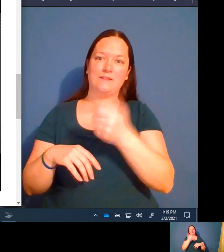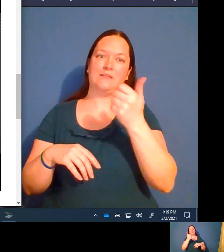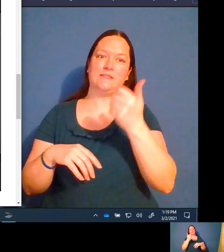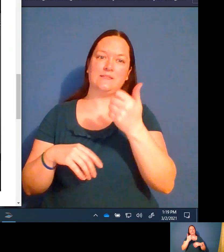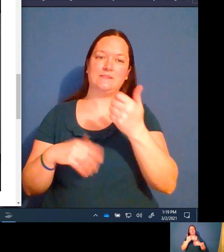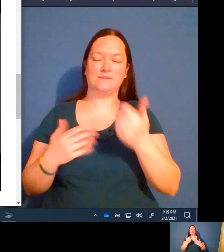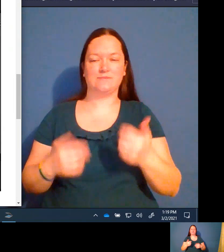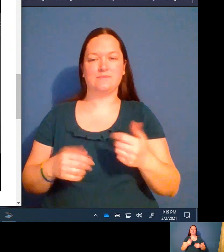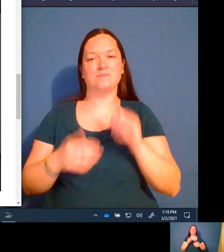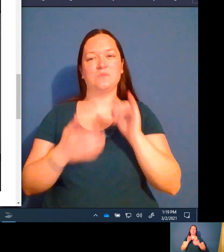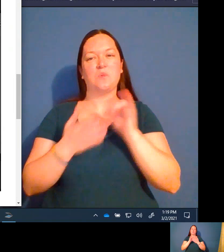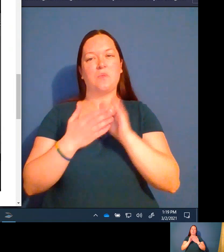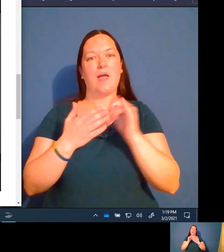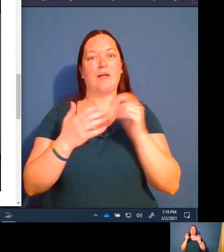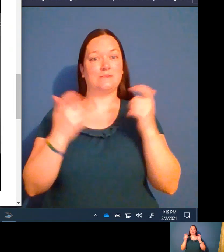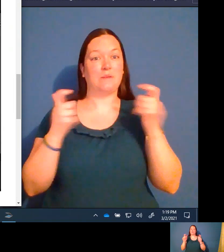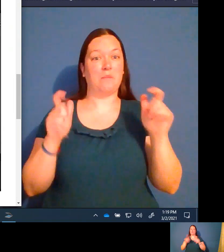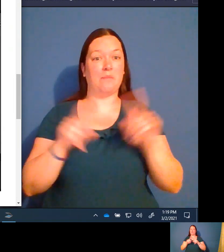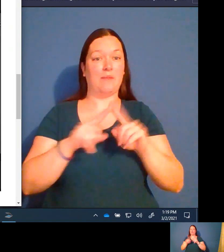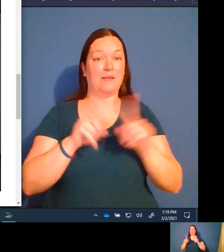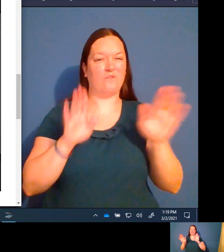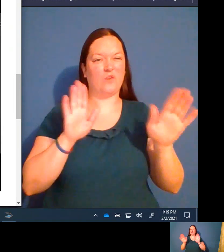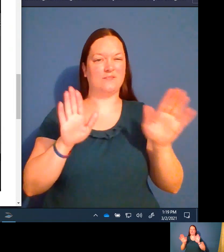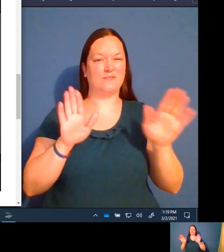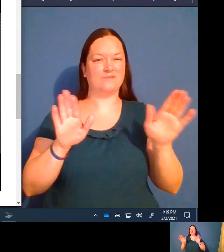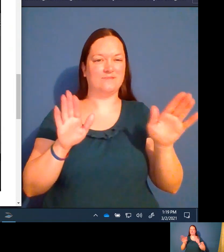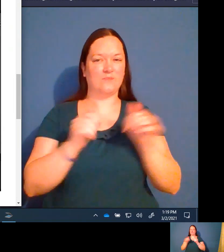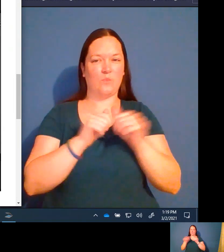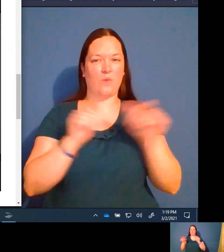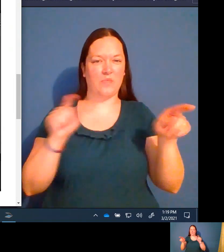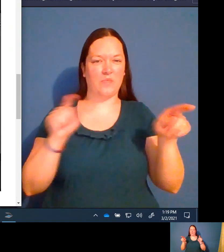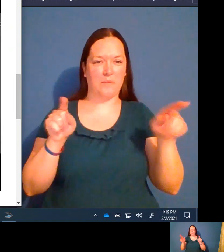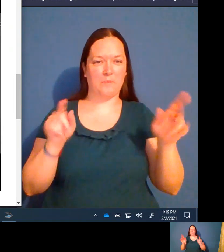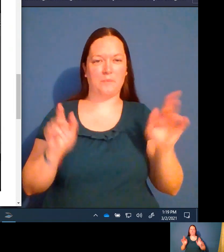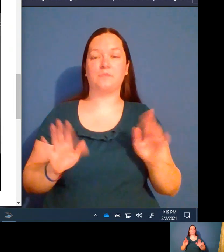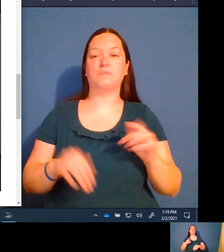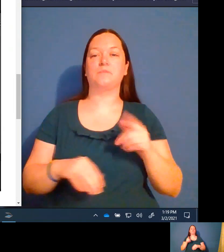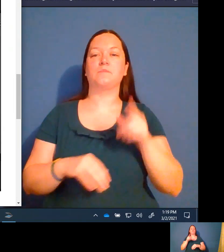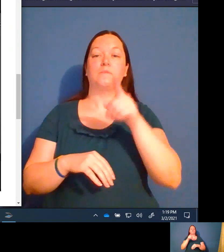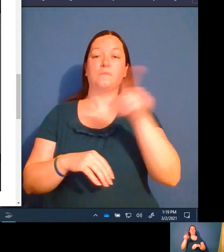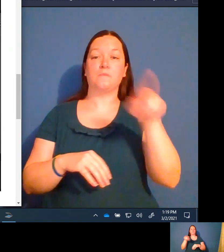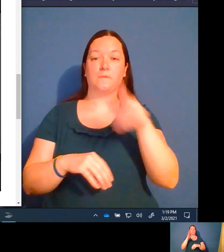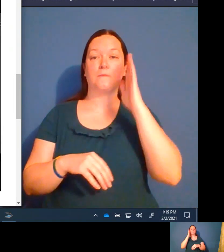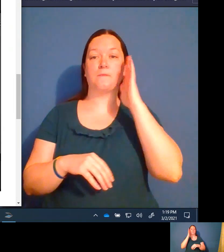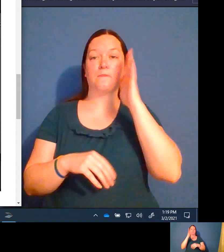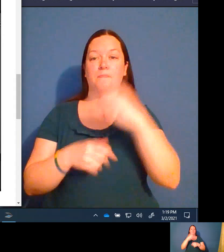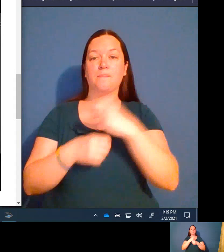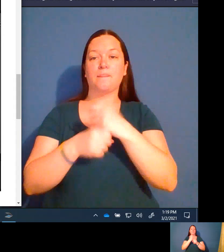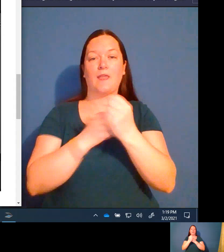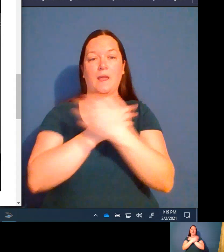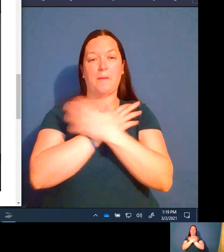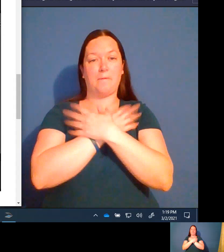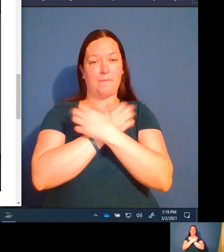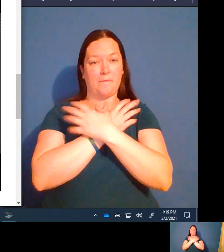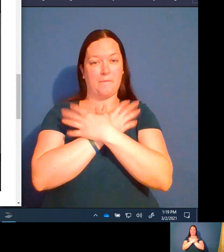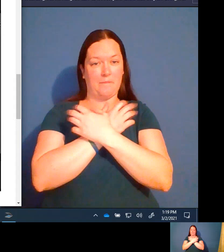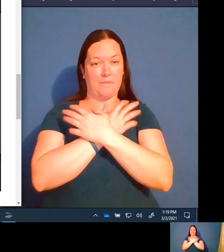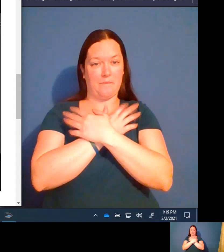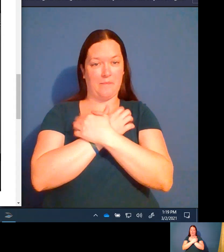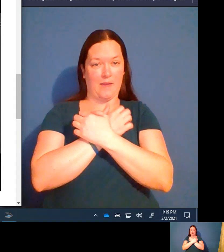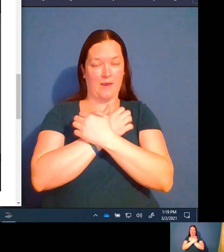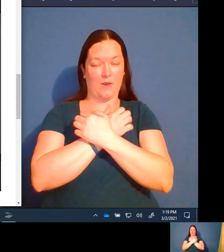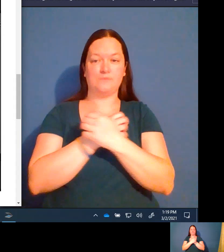Okay, so that is the difference. So let's go ahead and get started with the blob brush. All right, what we're going to do is I'm just going to have you guys make a teddy bear. So if I look to the